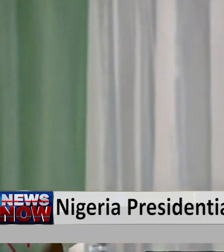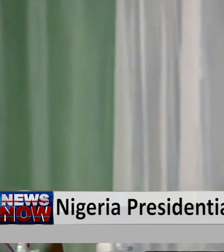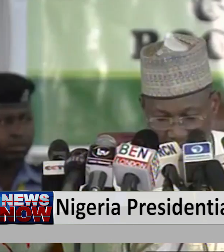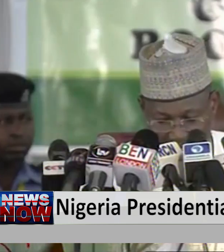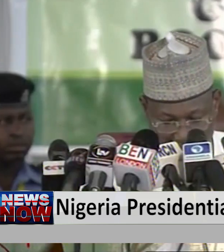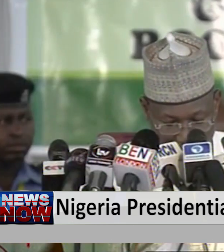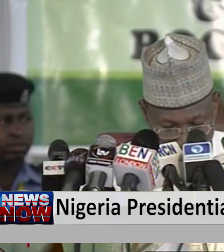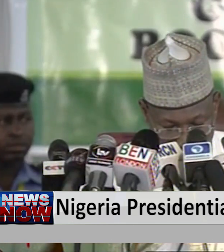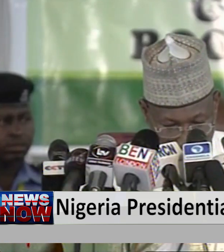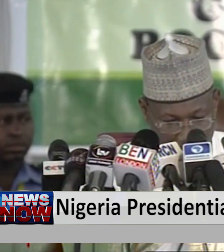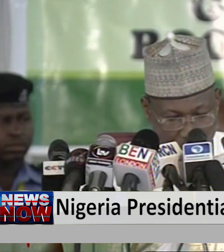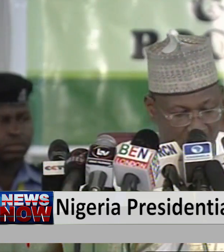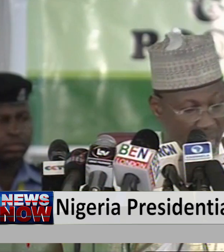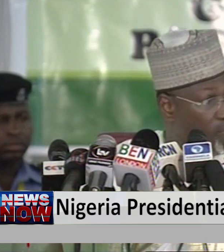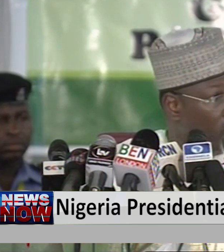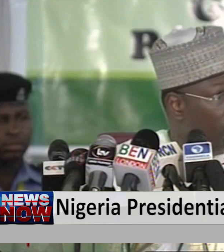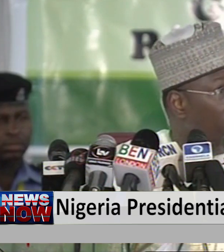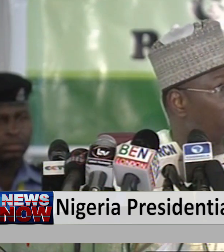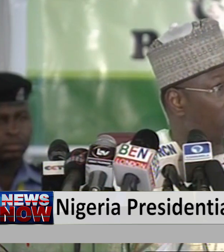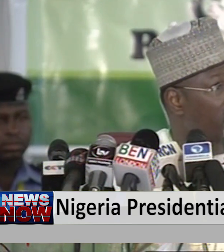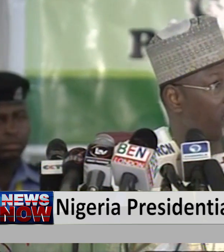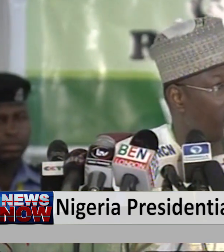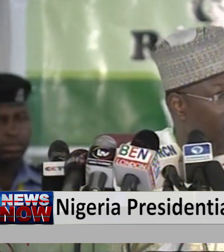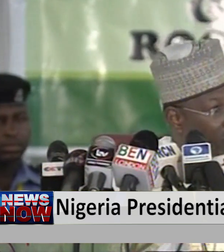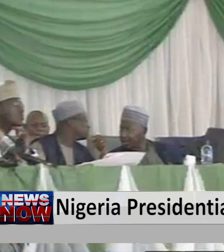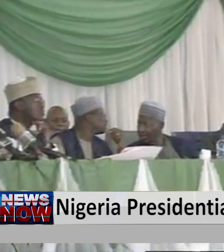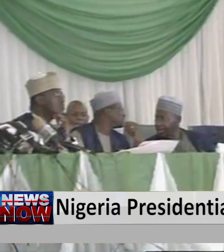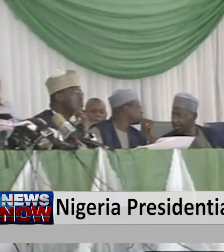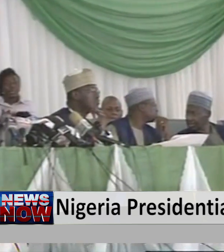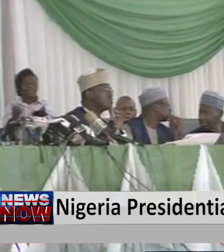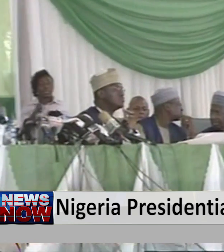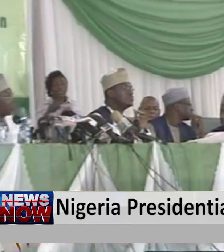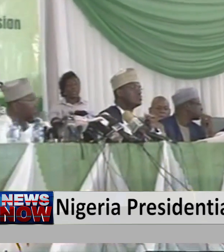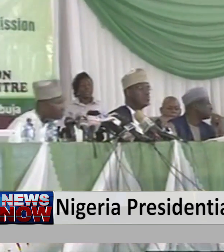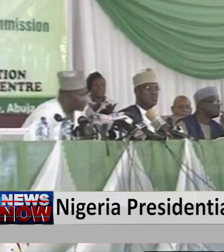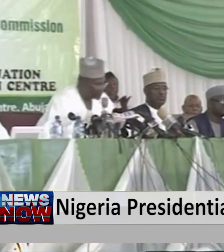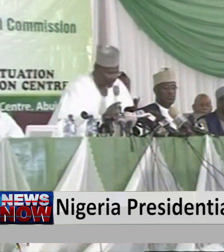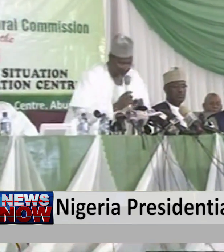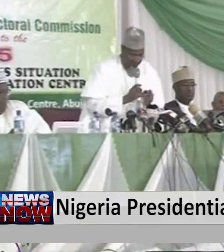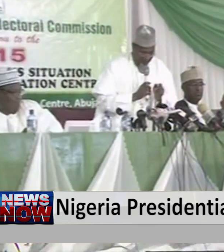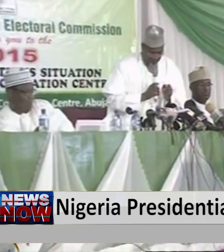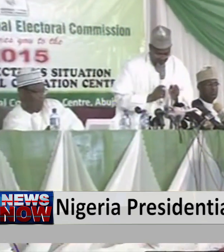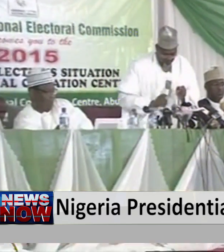Thank you very much, Prof. And now you can present the results.